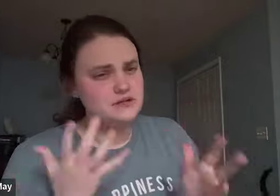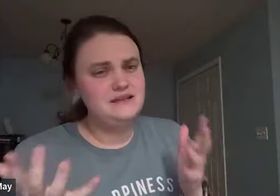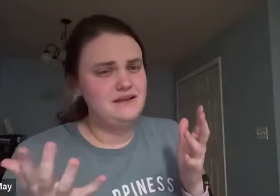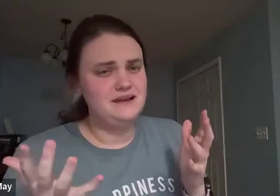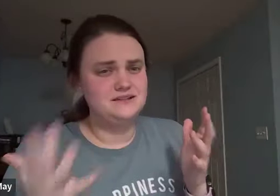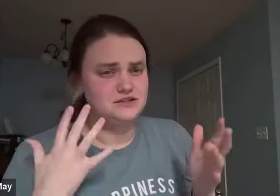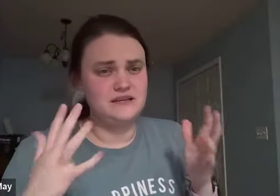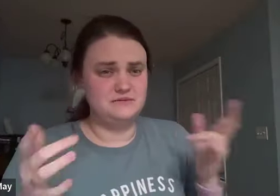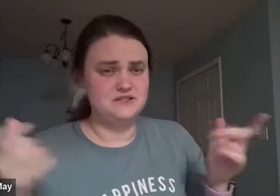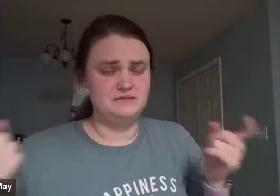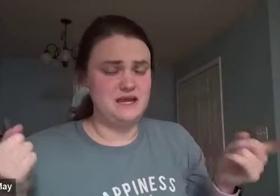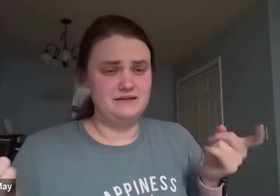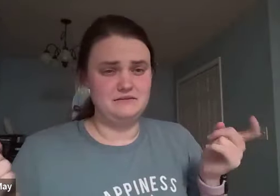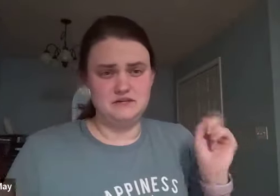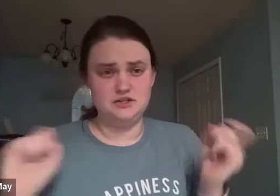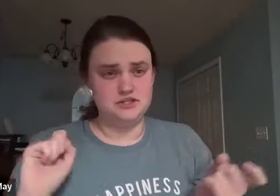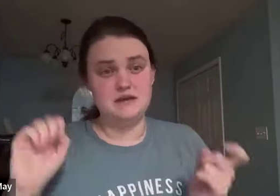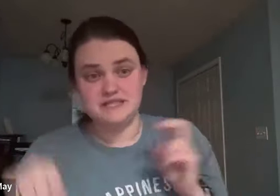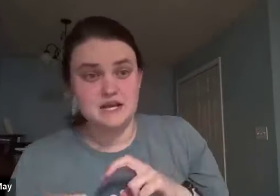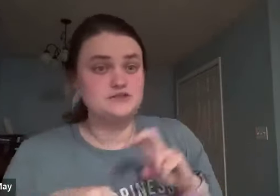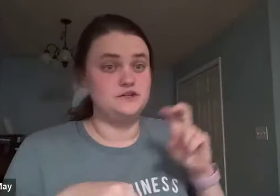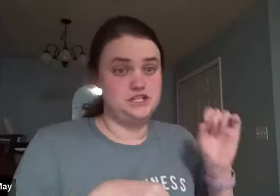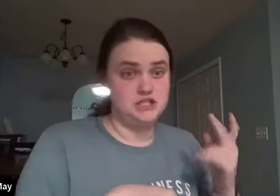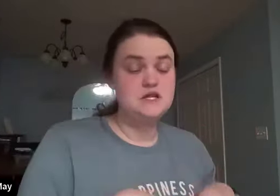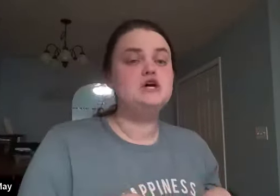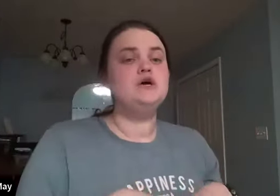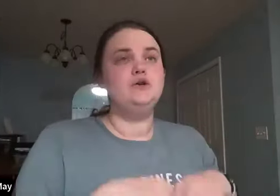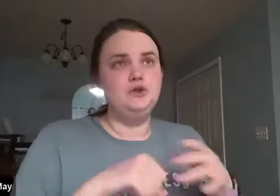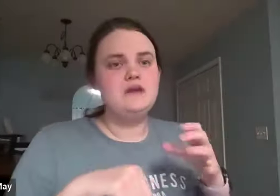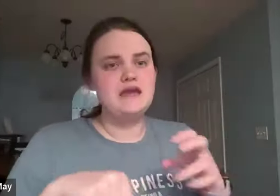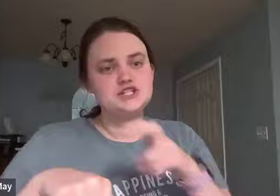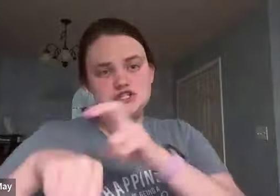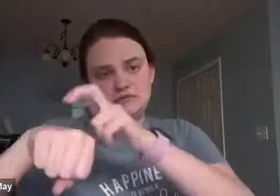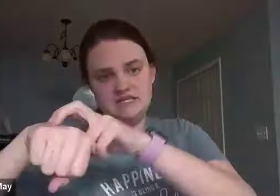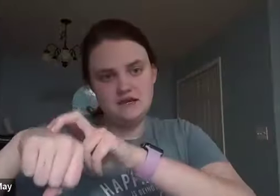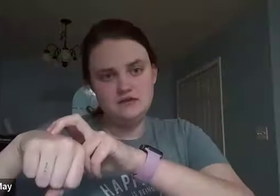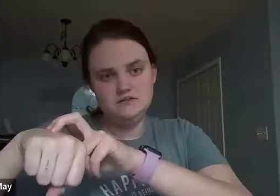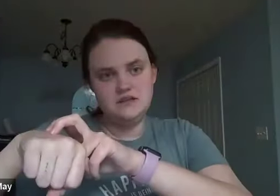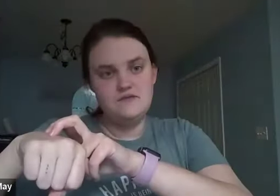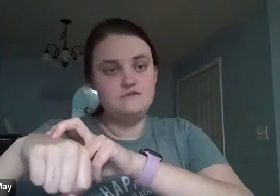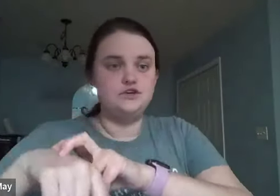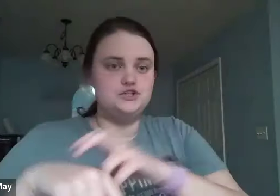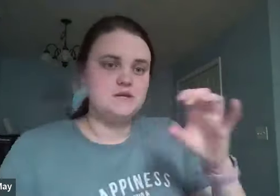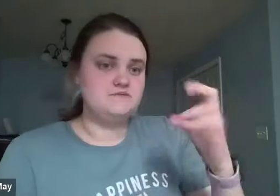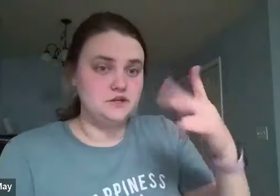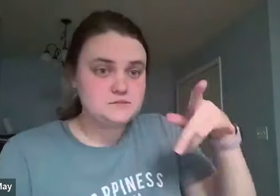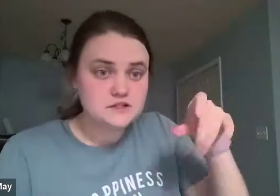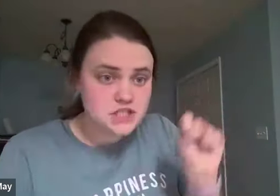really like concerned, like someone's going to misunderstand potatoes versus chips, you can just do potatoes. And then for your chips, fingerspell